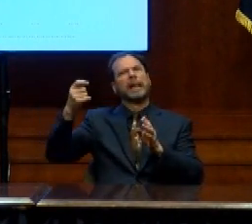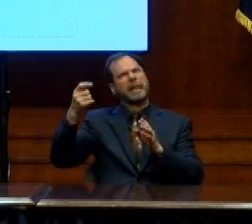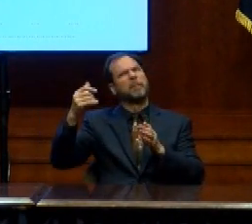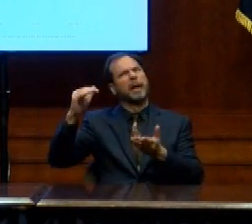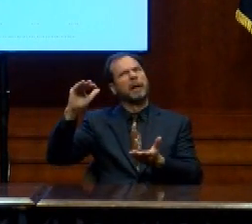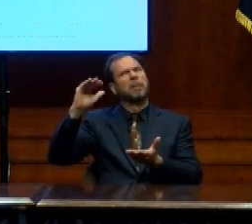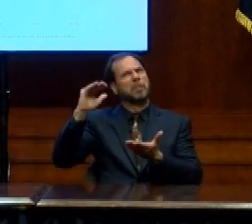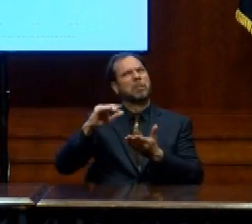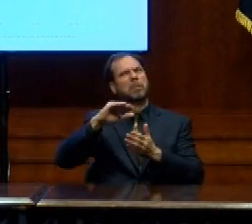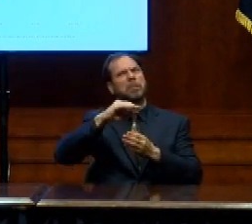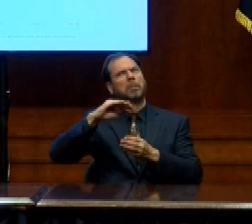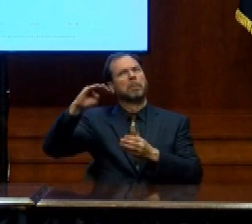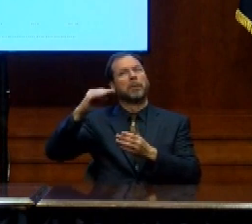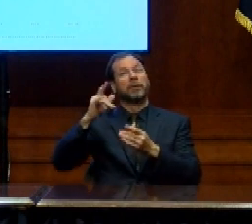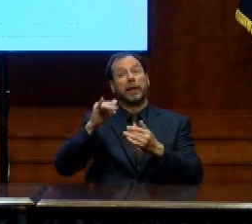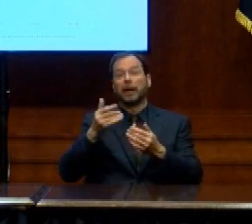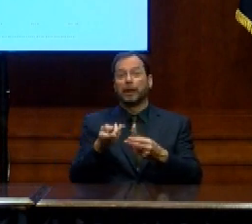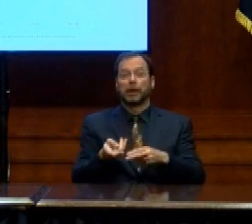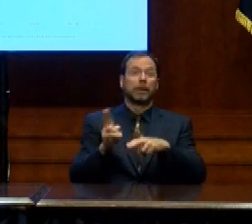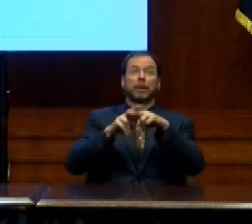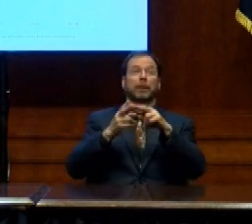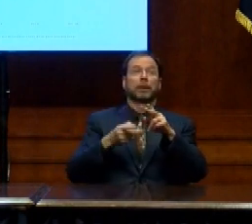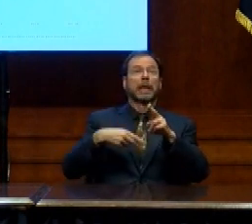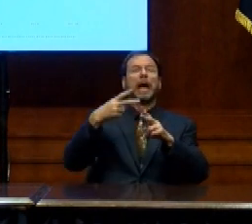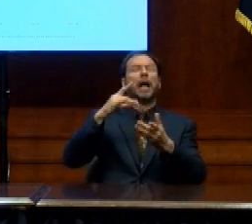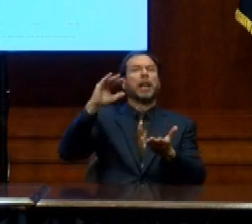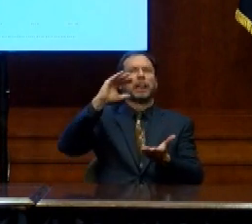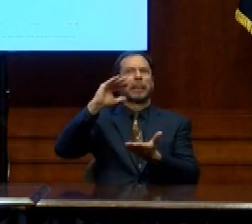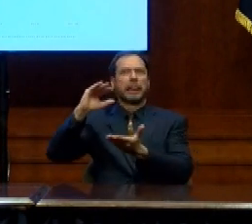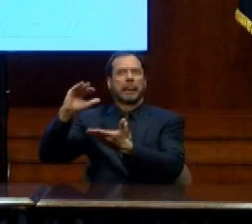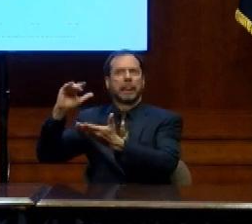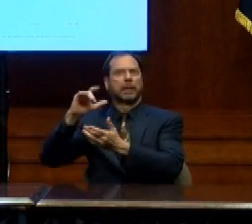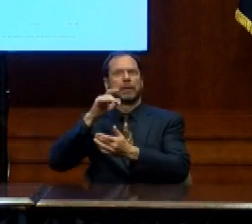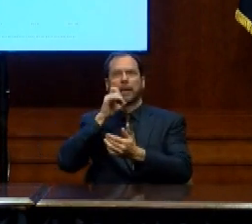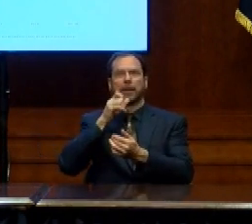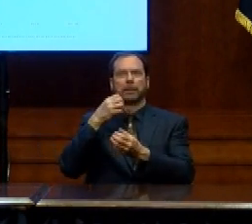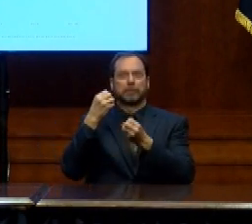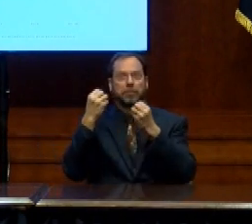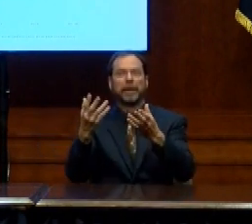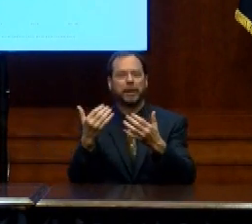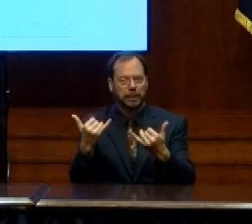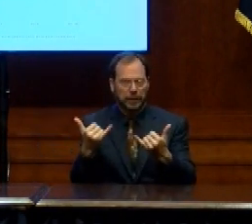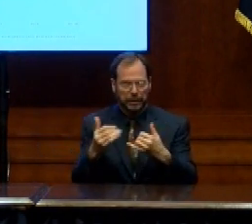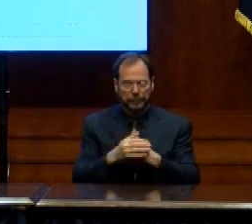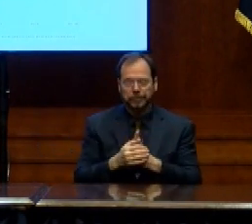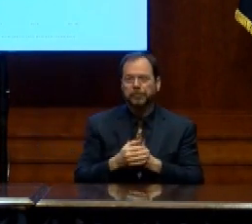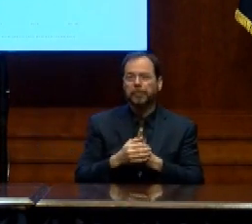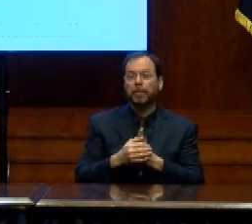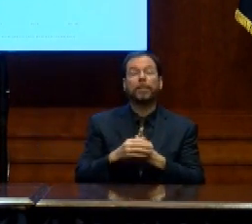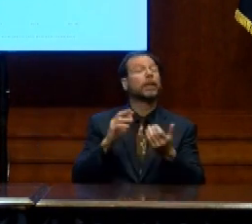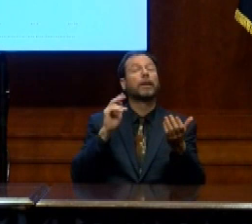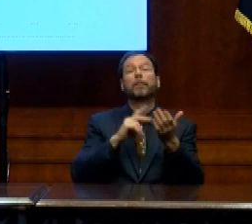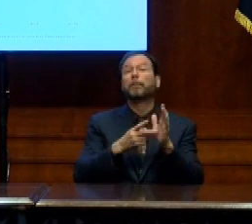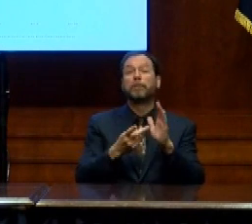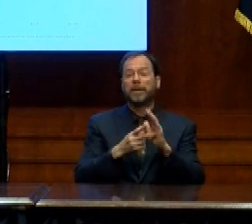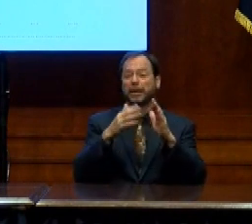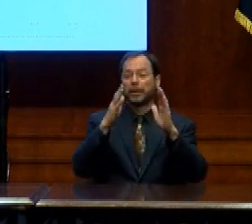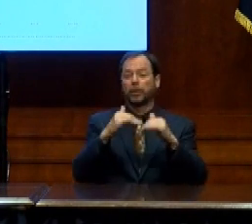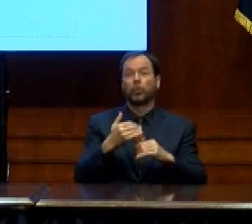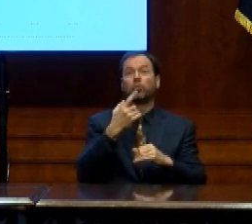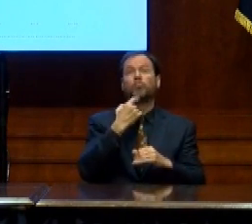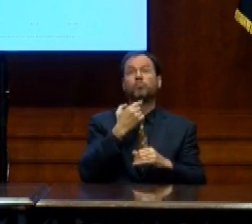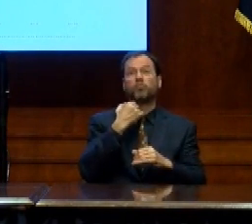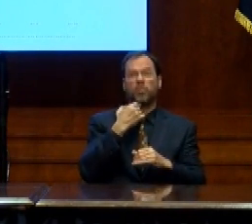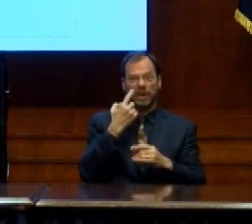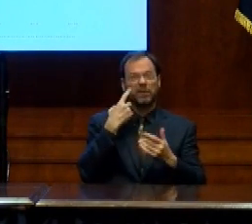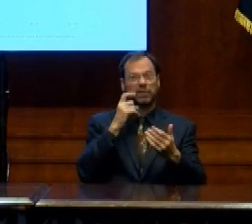little bit. That shows that the growth rate is far smaller than it was in the past. And you see the results of that in the red